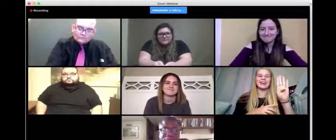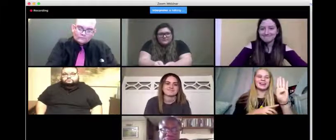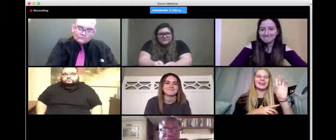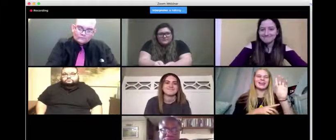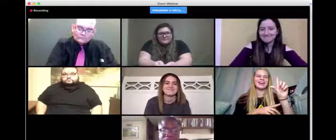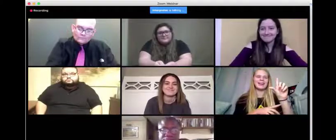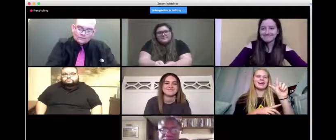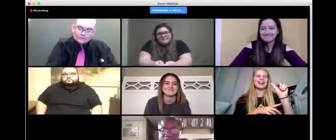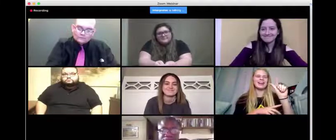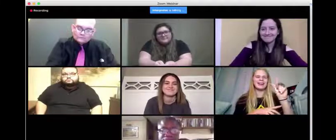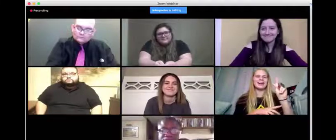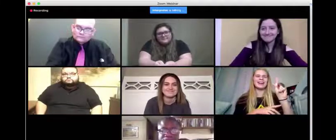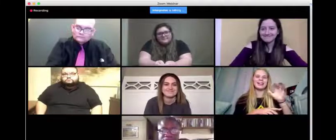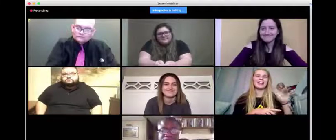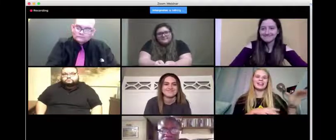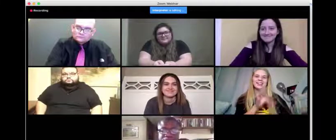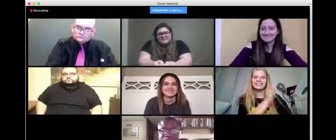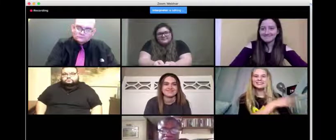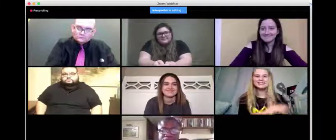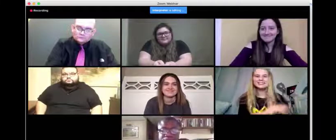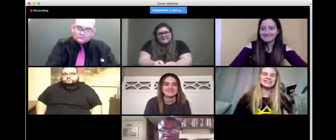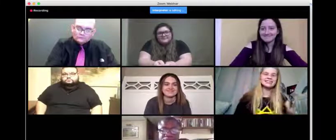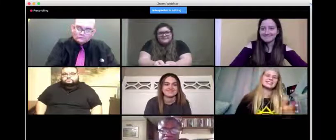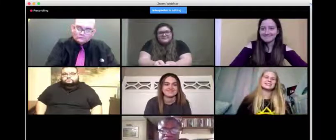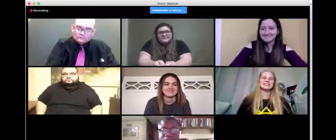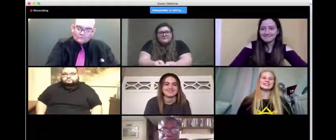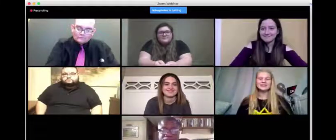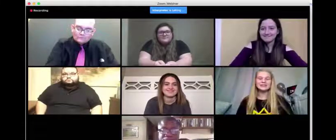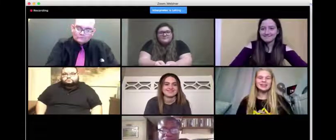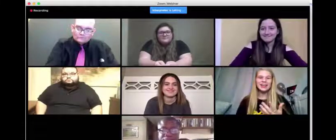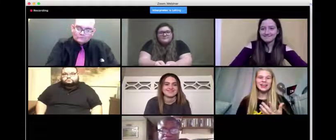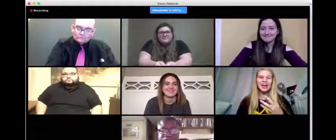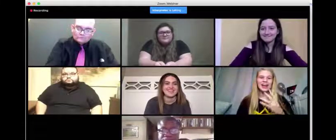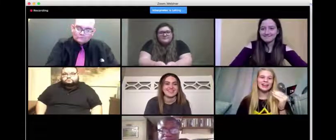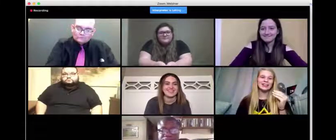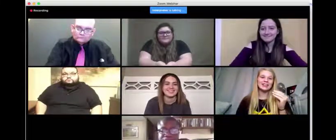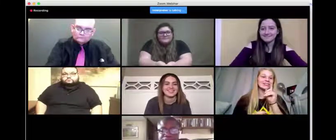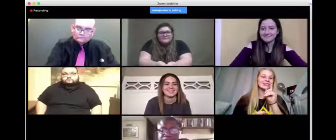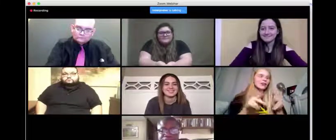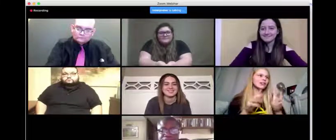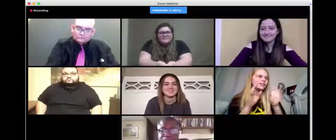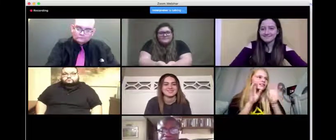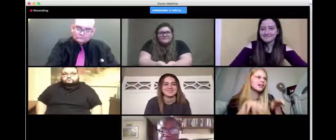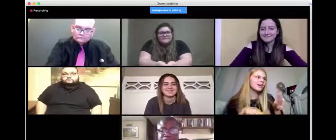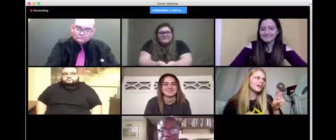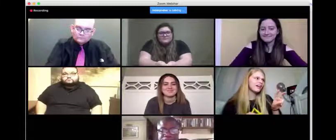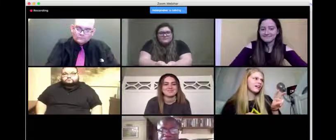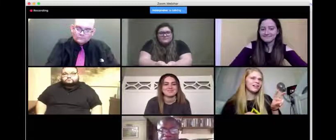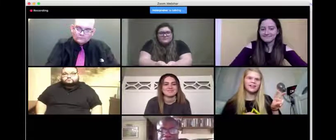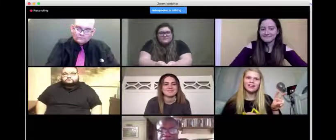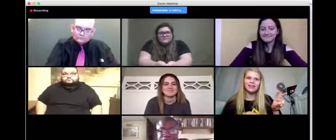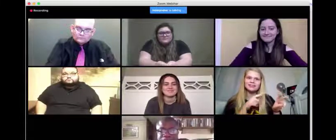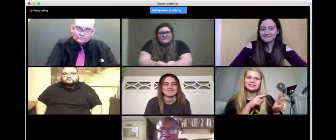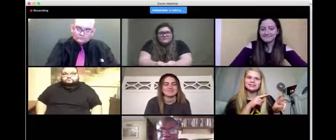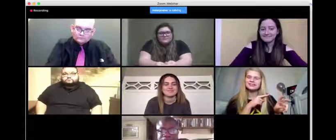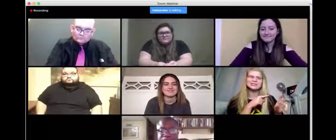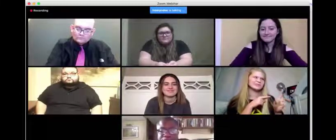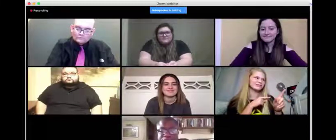And the deaf people were like shocked, like, you sign? I said, well, sort of,